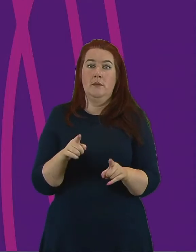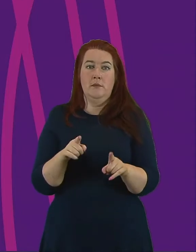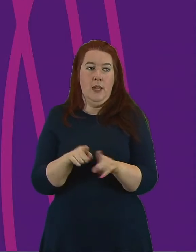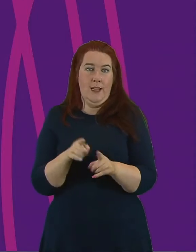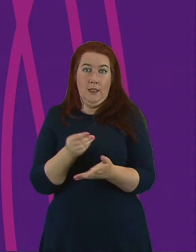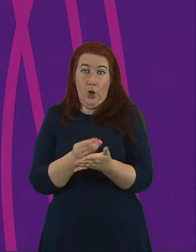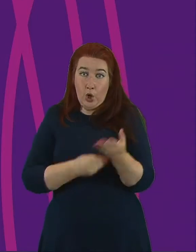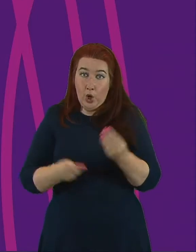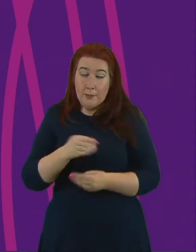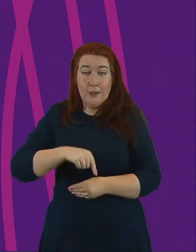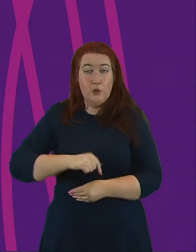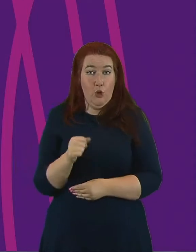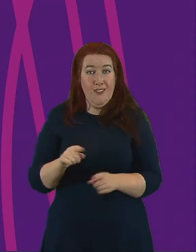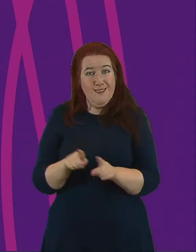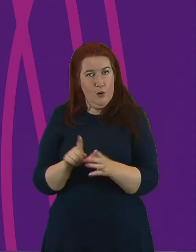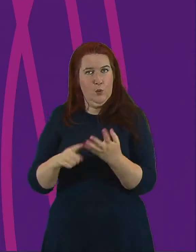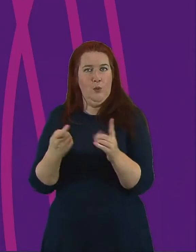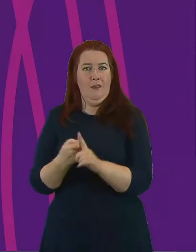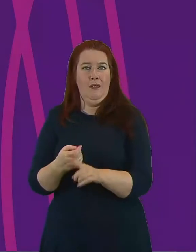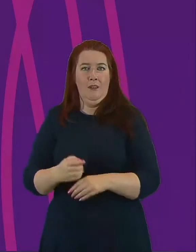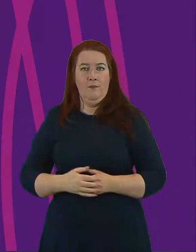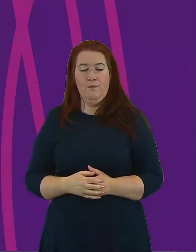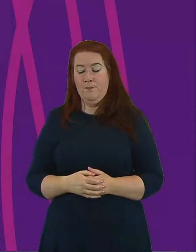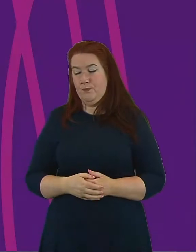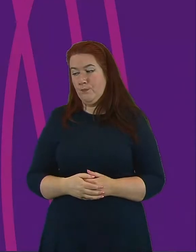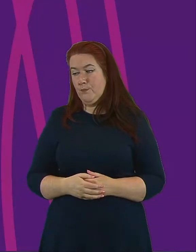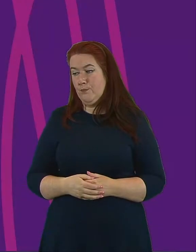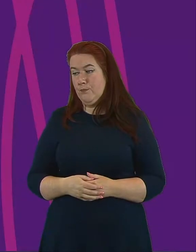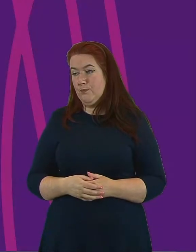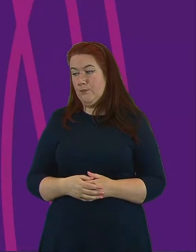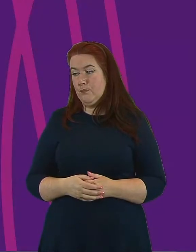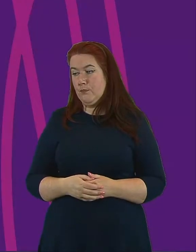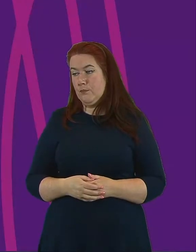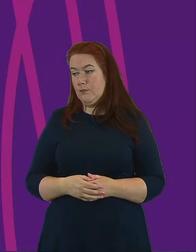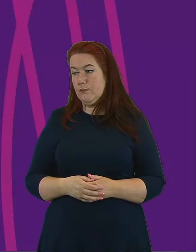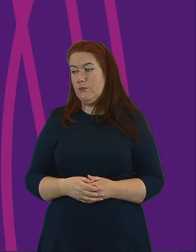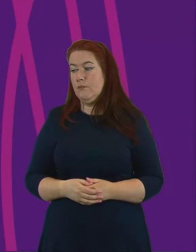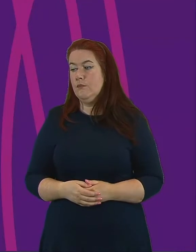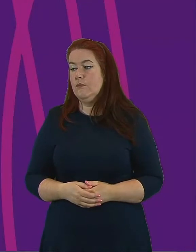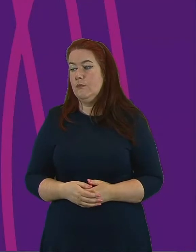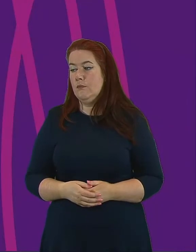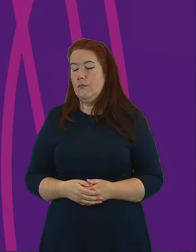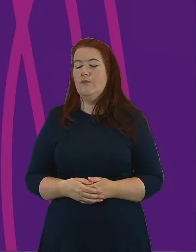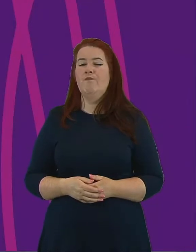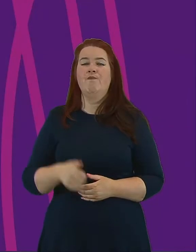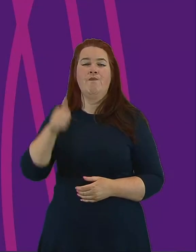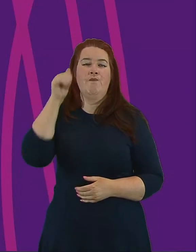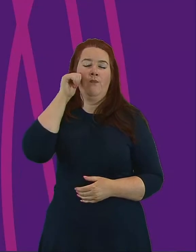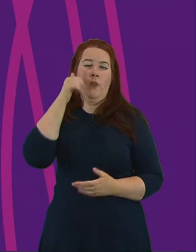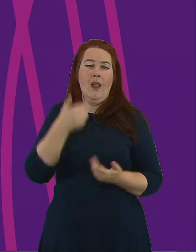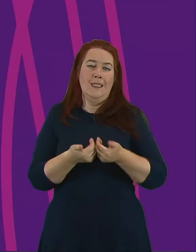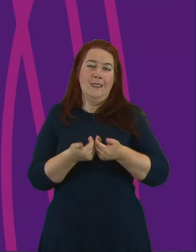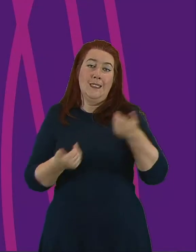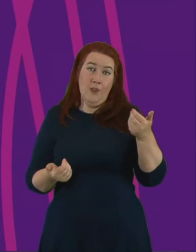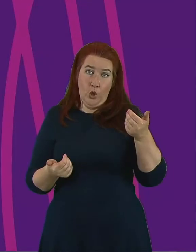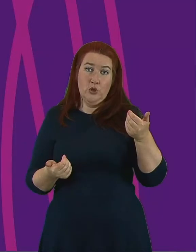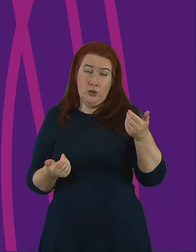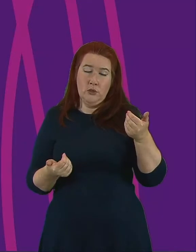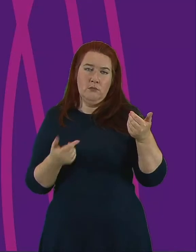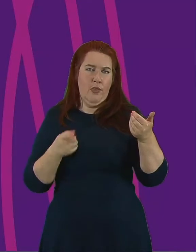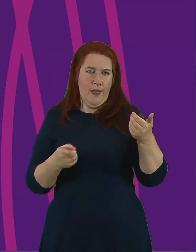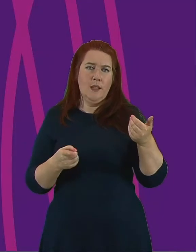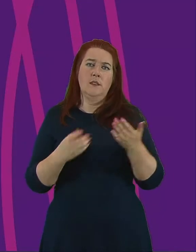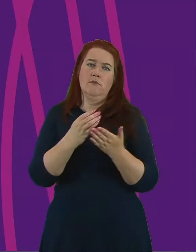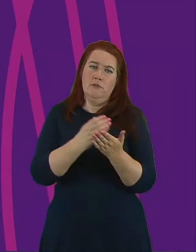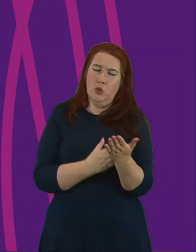within Scotland? Cabinet Secretary. The member is aware that devolution as the established constitutional order has